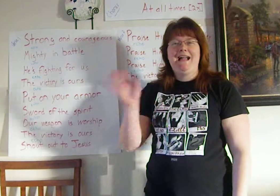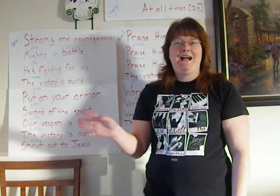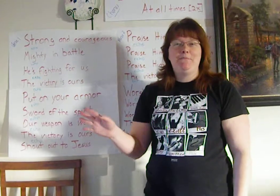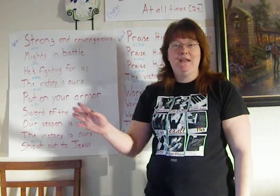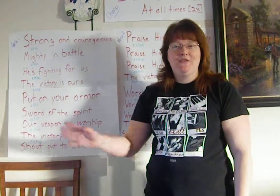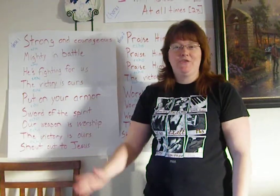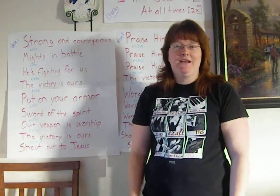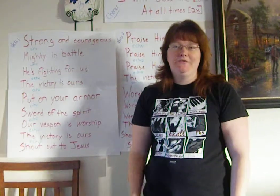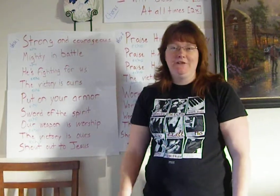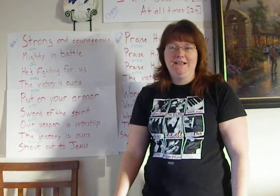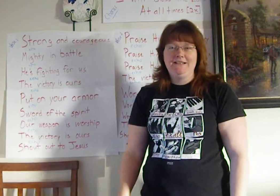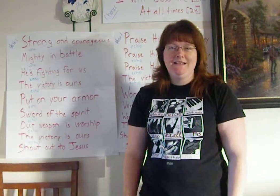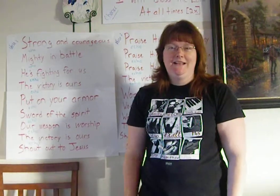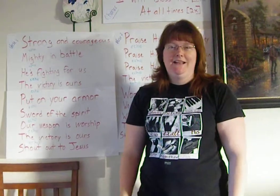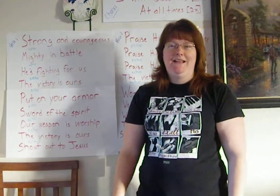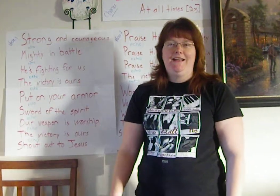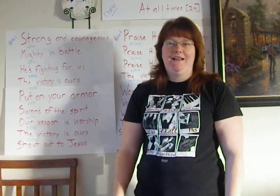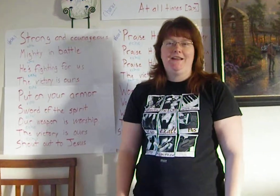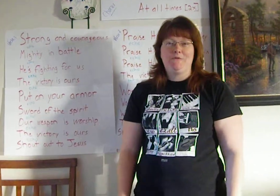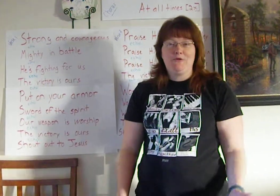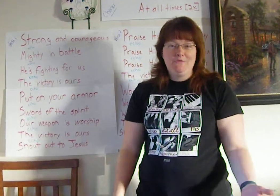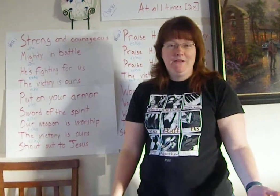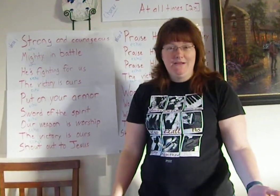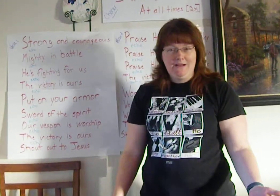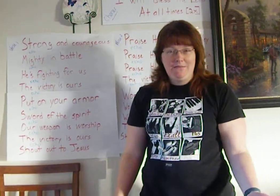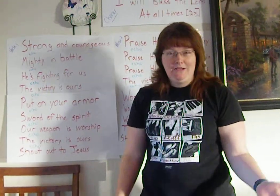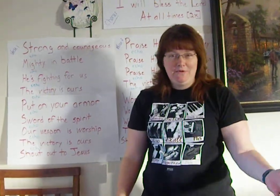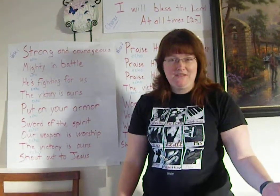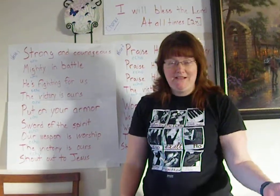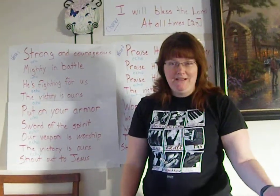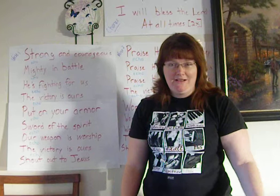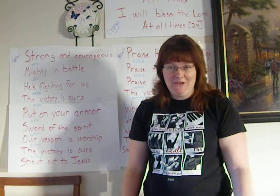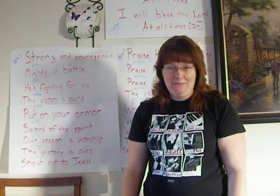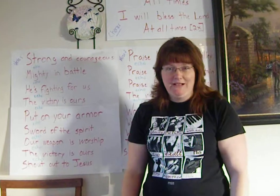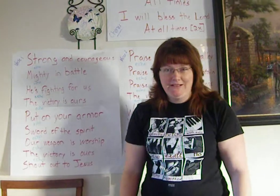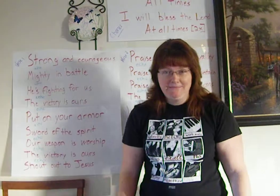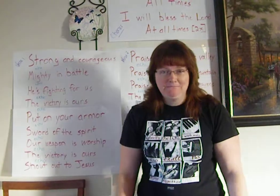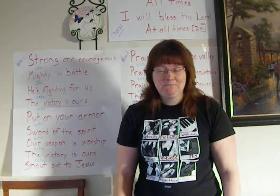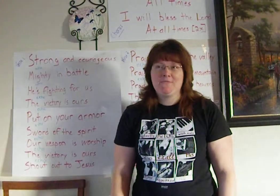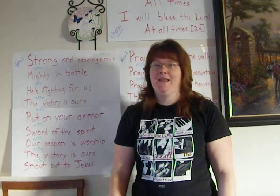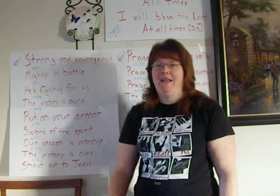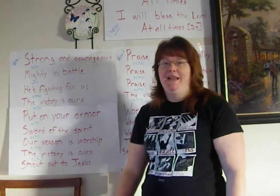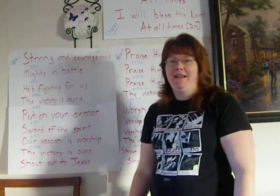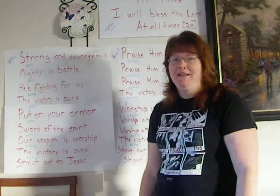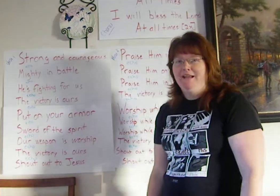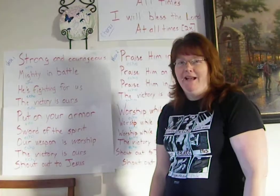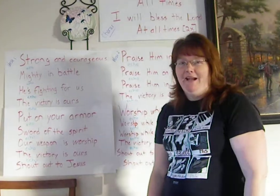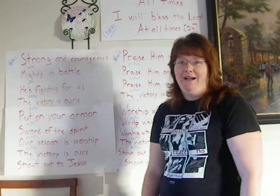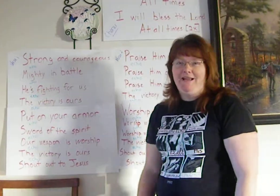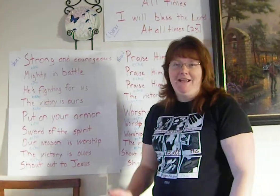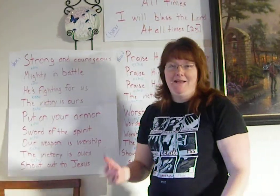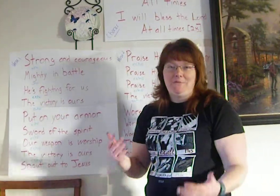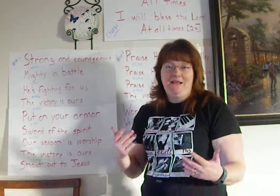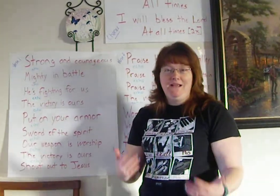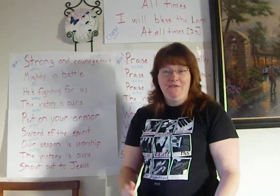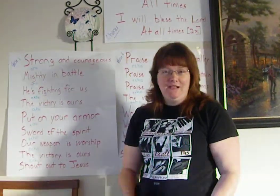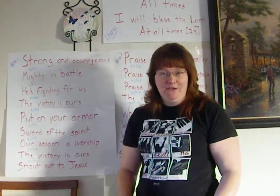Hi, I'm Andrea Freeland, and I'm the worship leader at PWC at JBLM, and I am making a